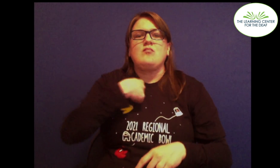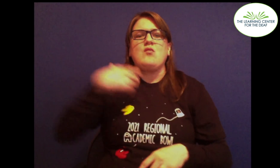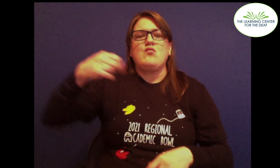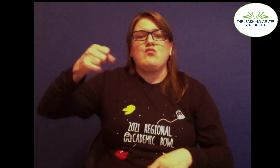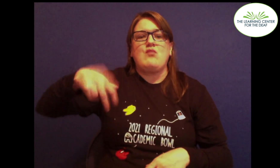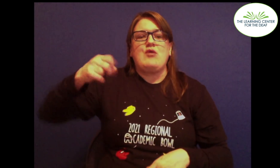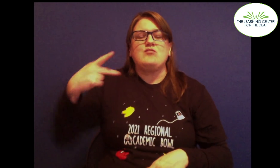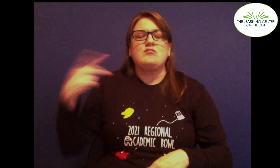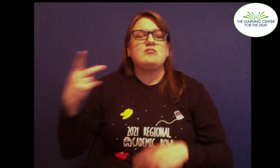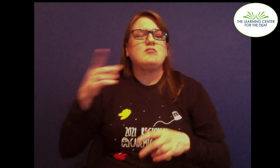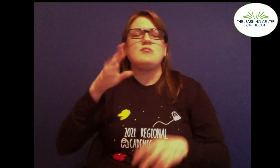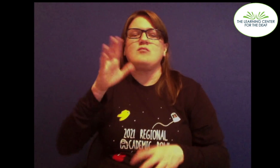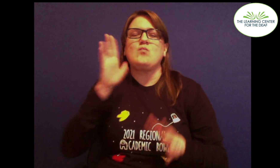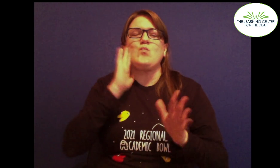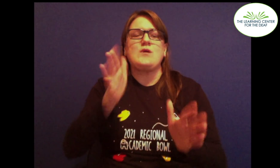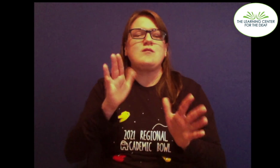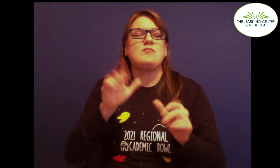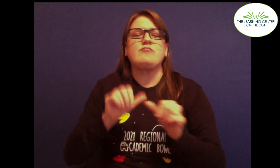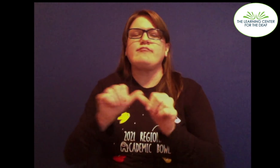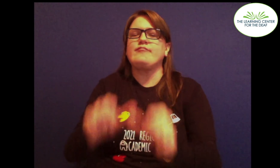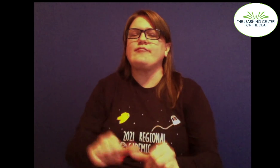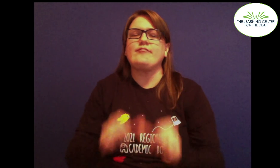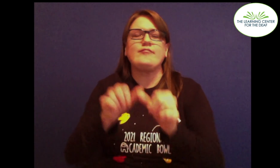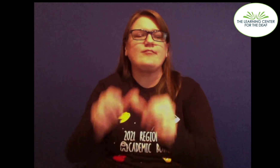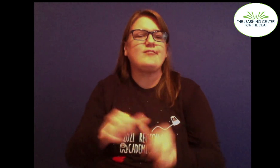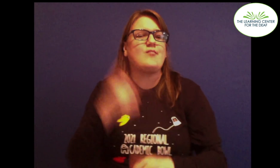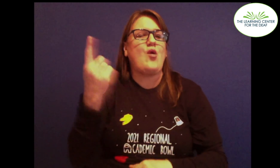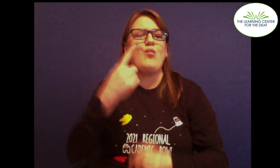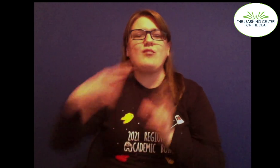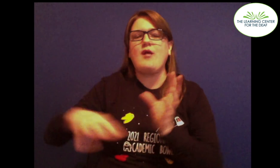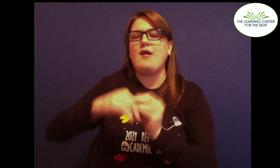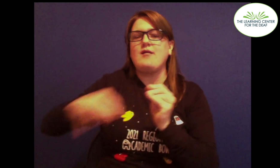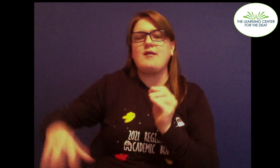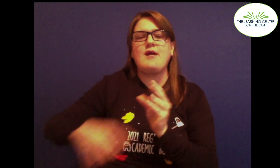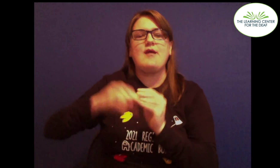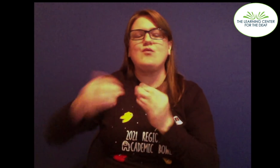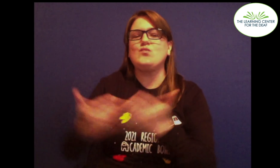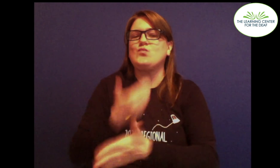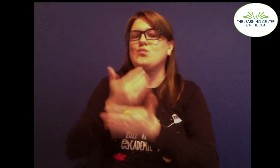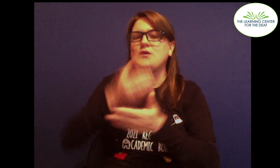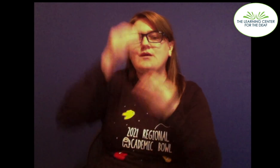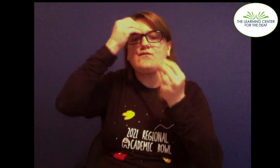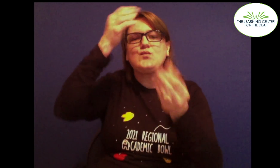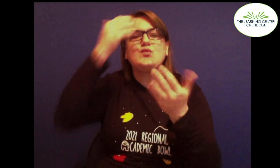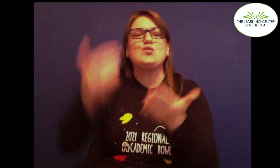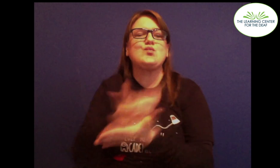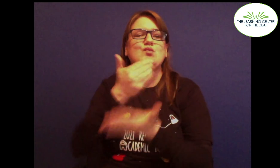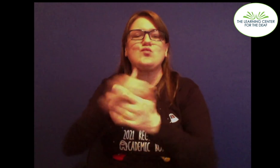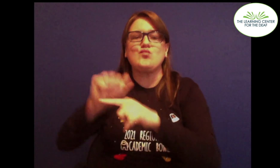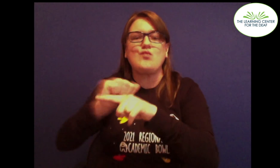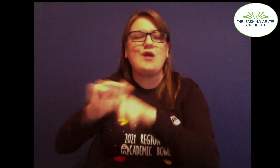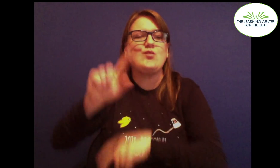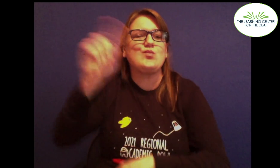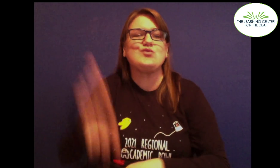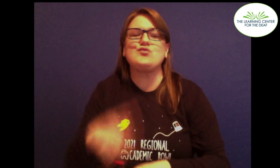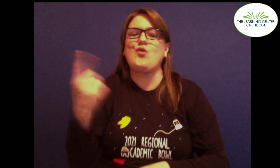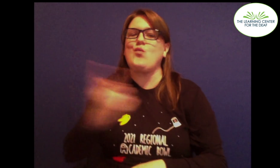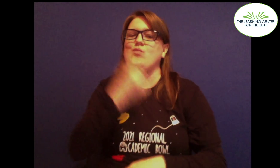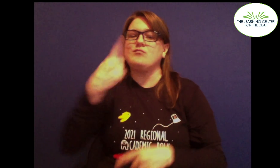Rachel and I will always continue adding new tools, creating new training questions, and making